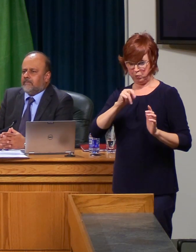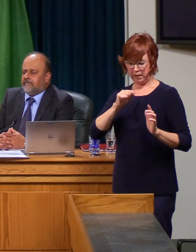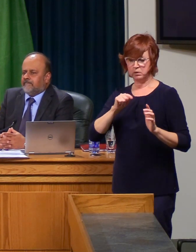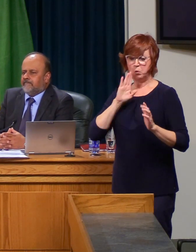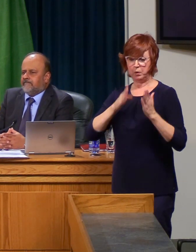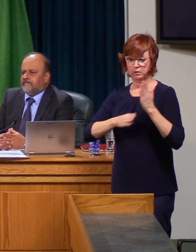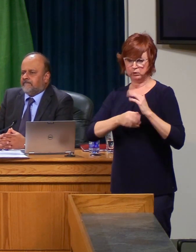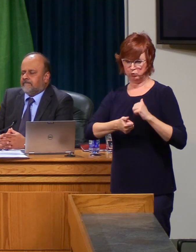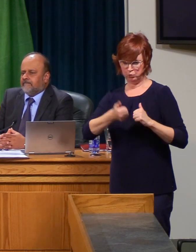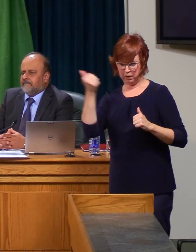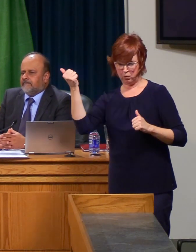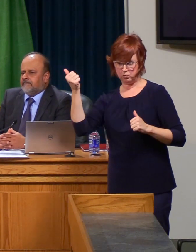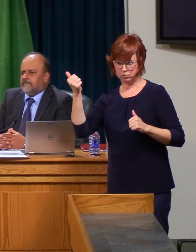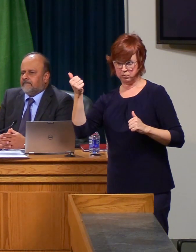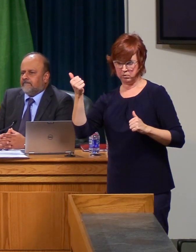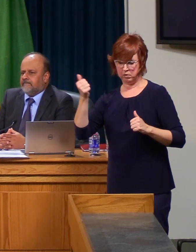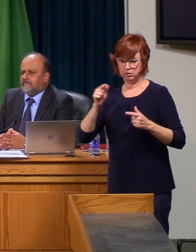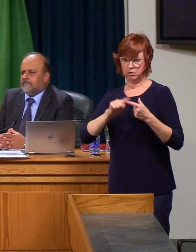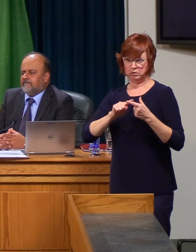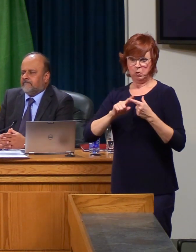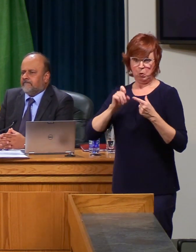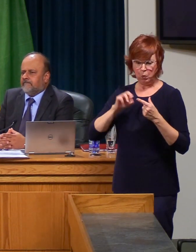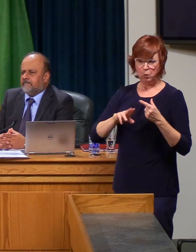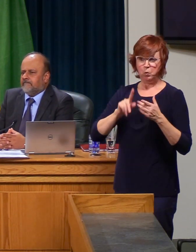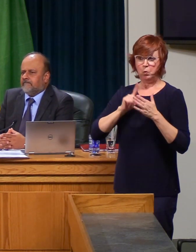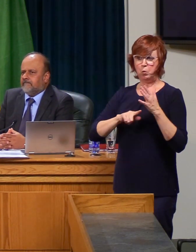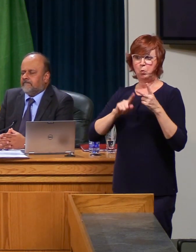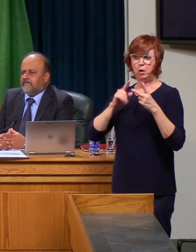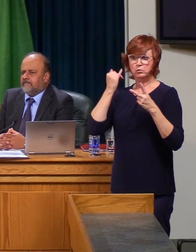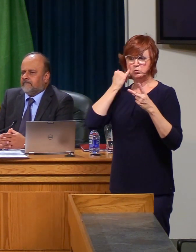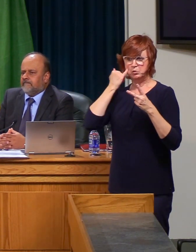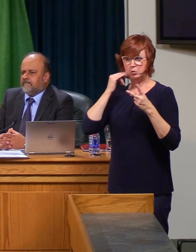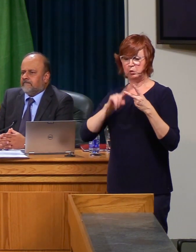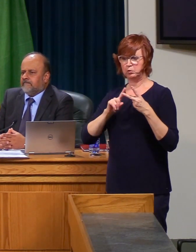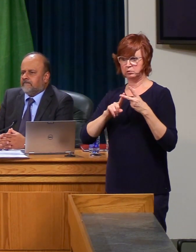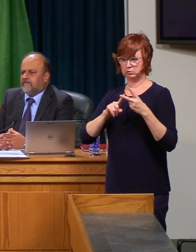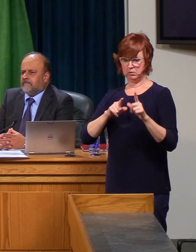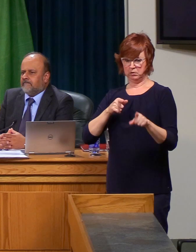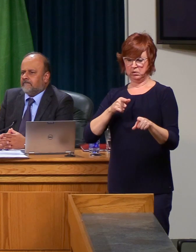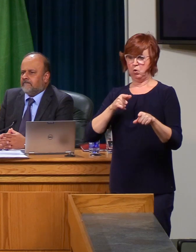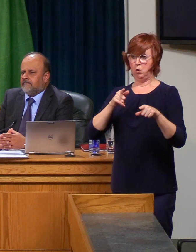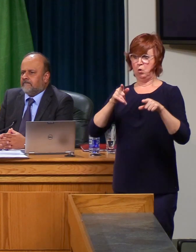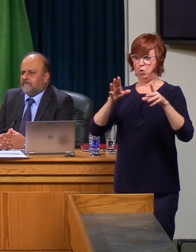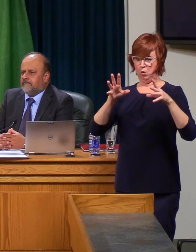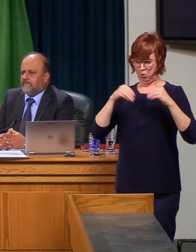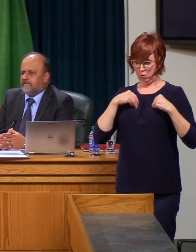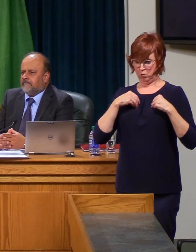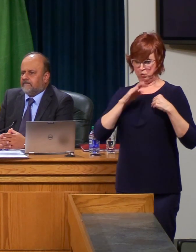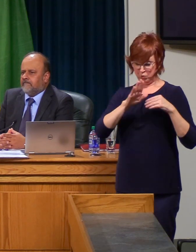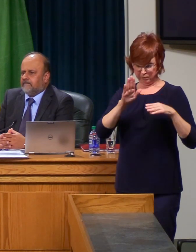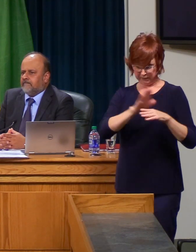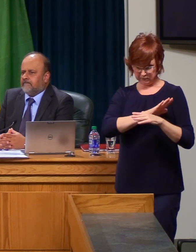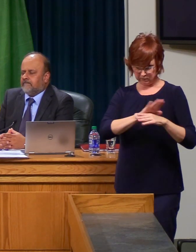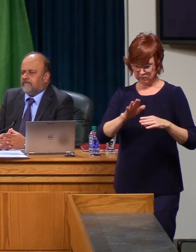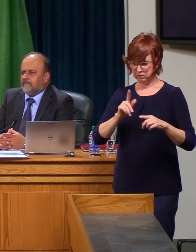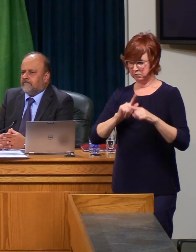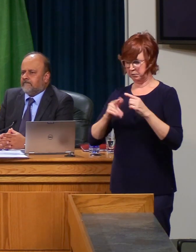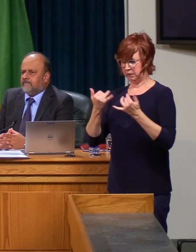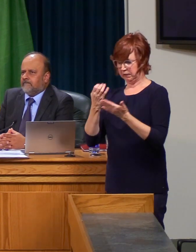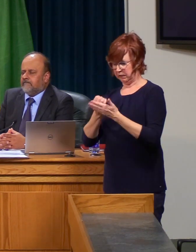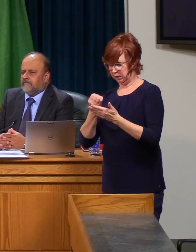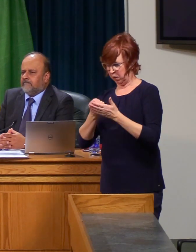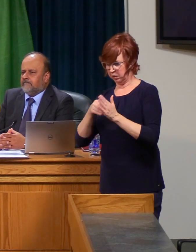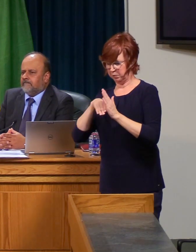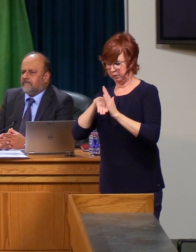what happens to self-employed individuals who are out of work because of the state of the economy, the lack